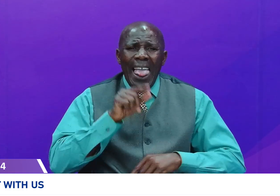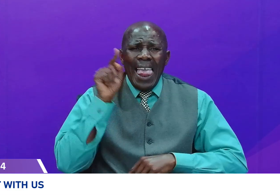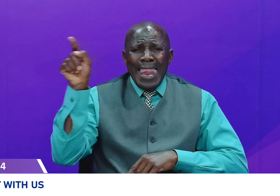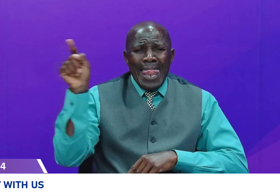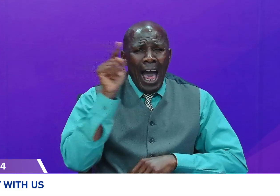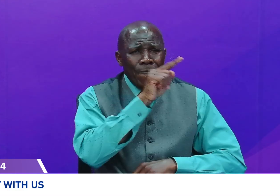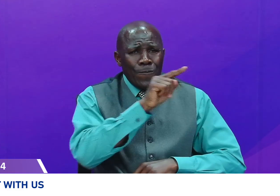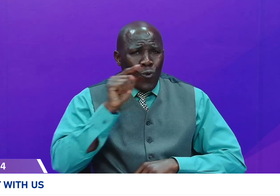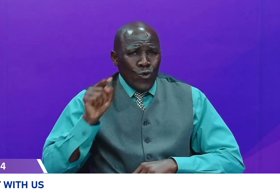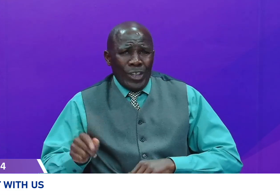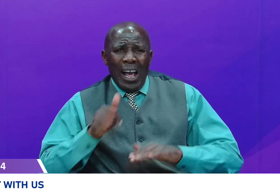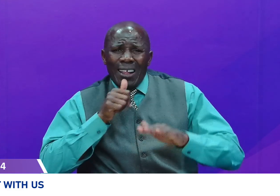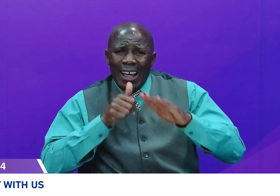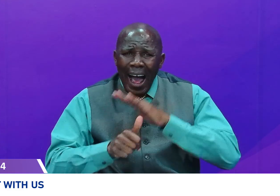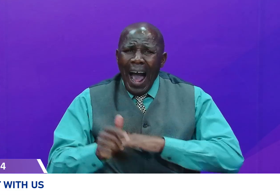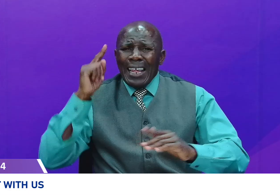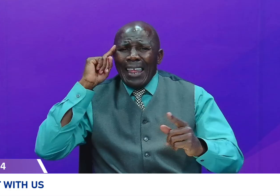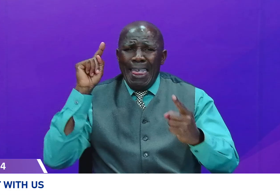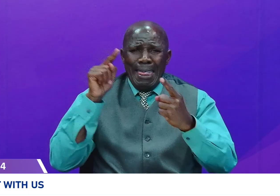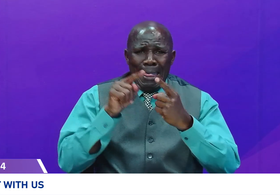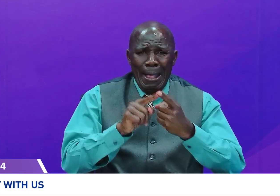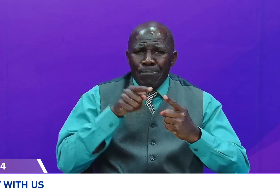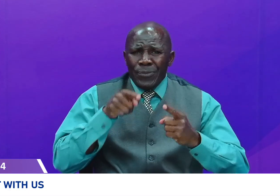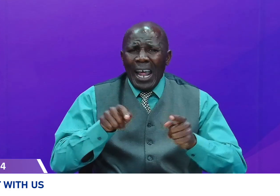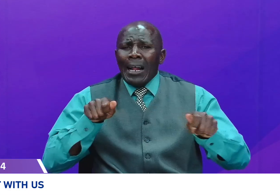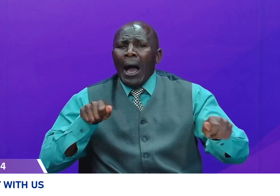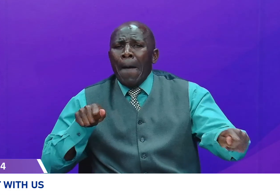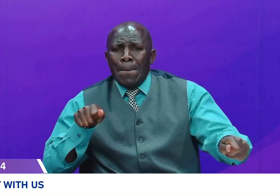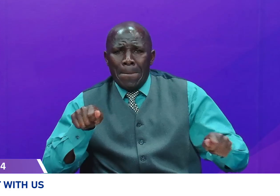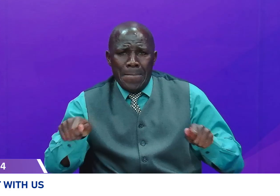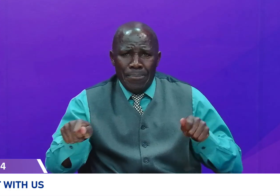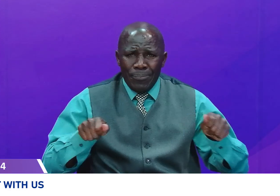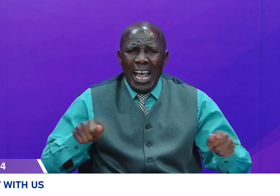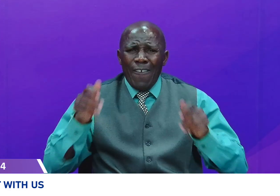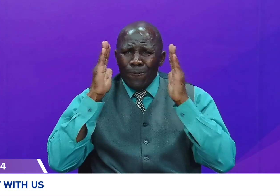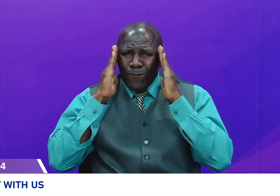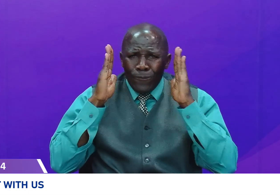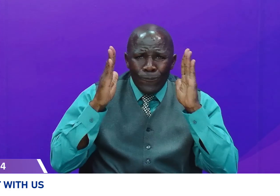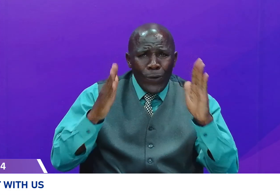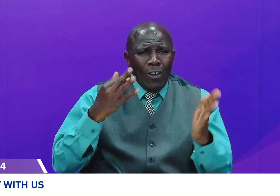the administrator's commitment to financial discipline and transparency.